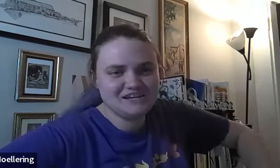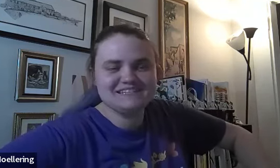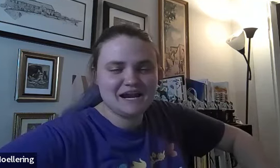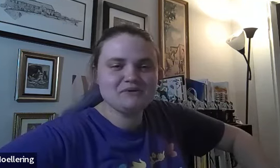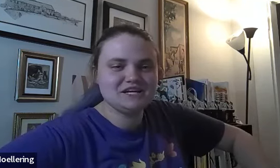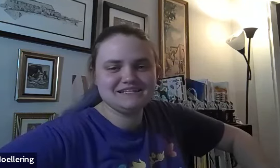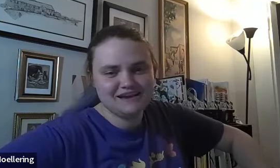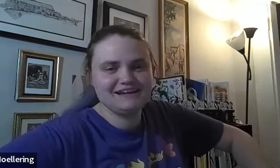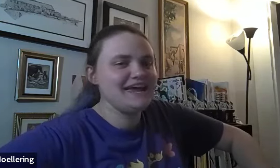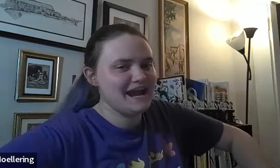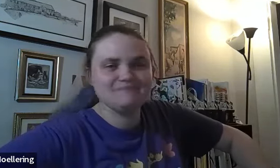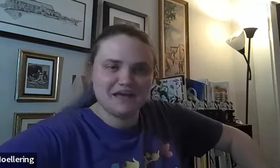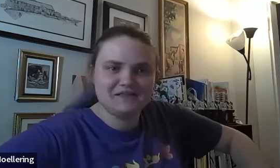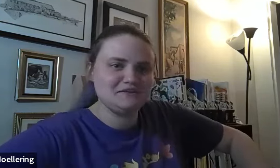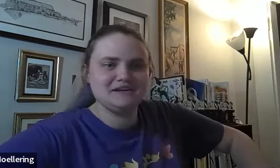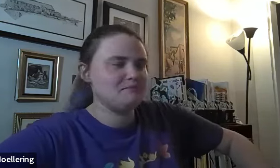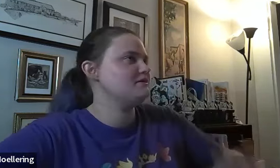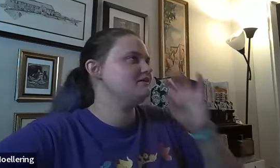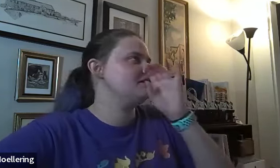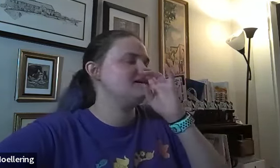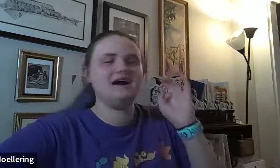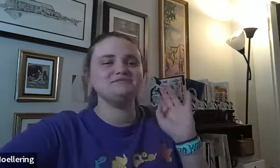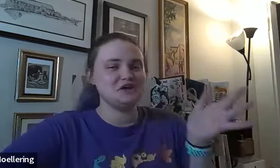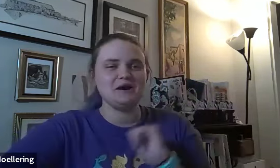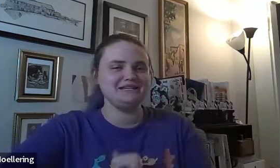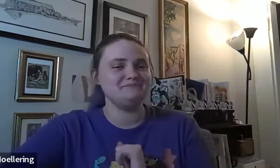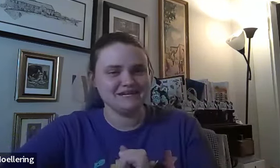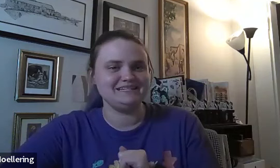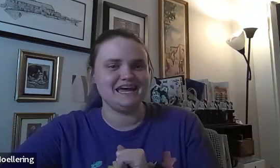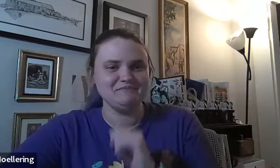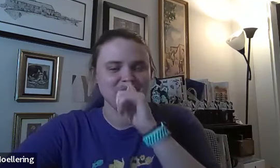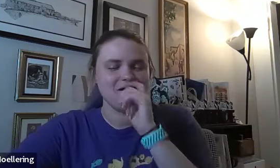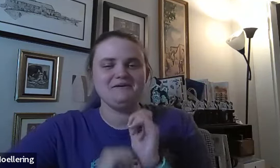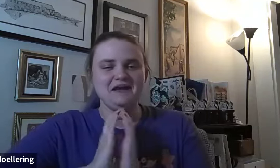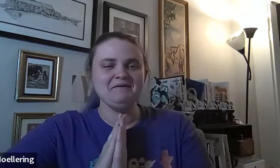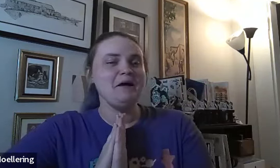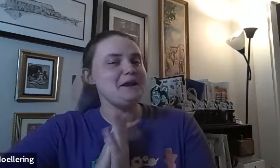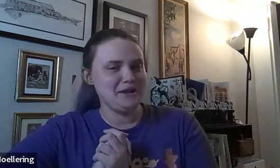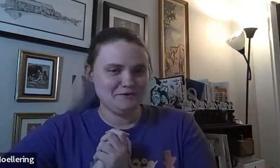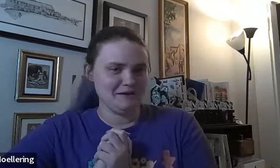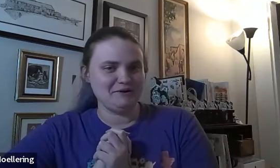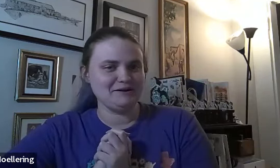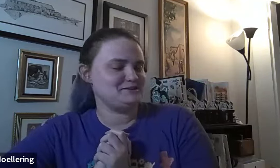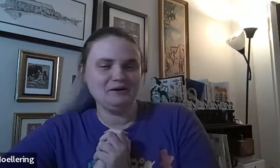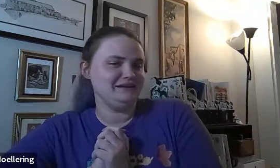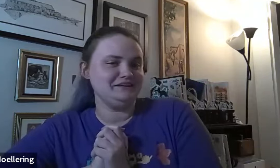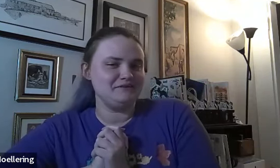just said I was going to sign it and I'm telling you the number. Y'all, I'm sorry. It's been a day. Okay. New number, totally new